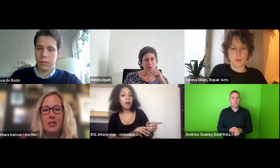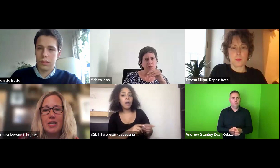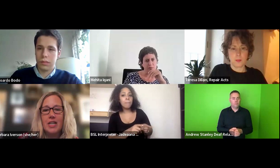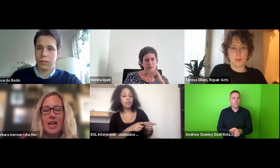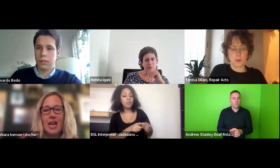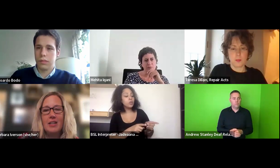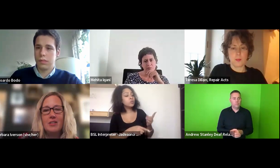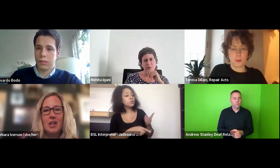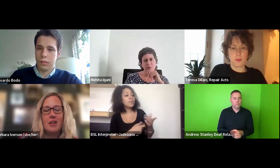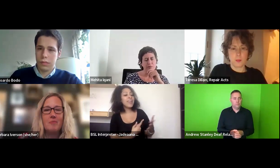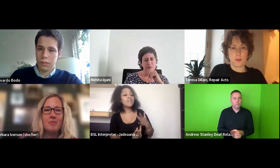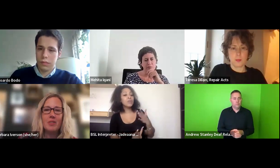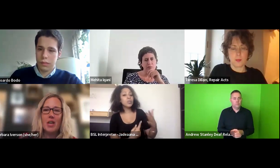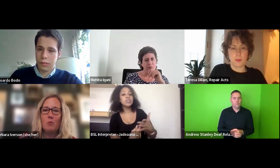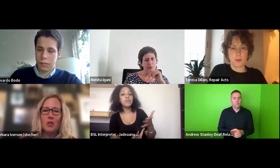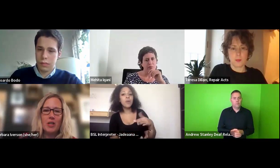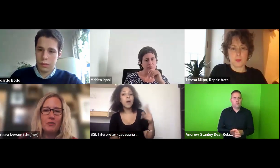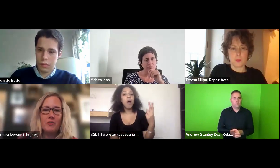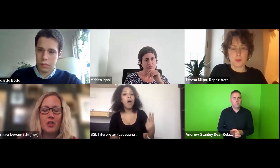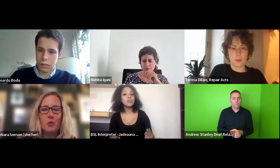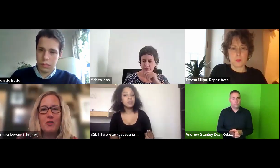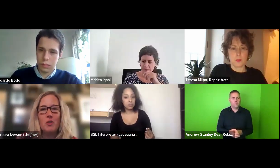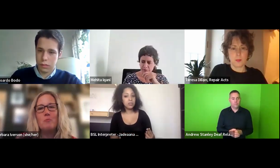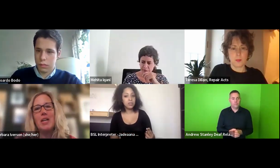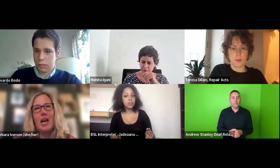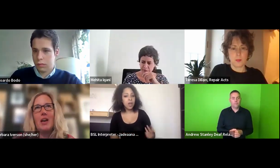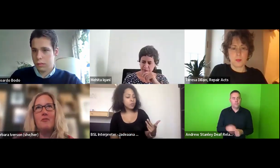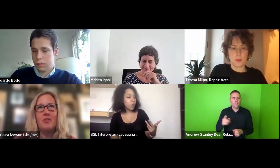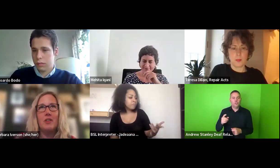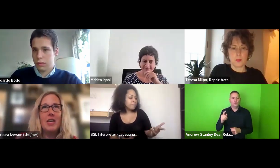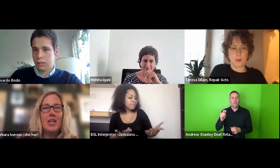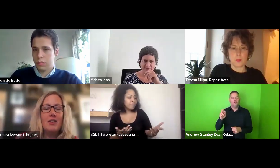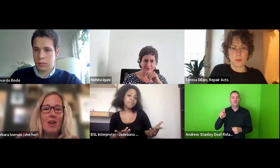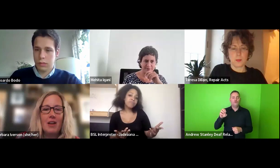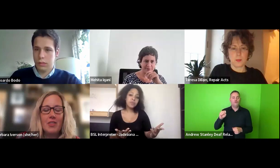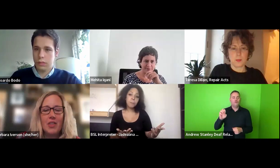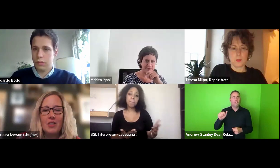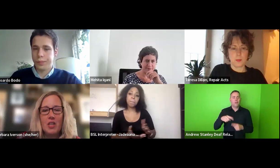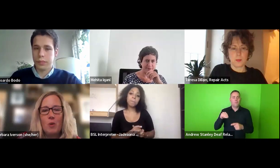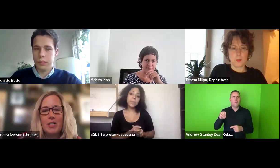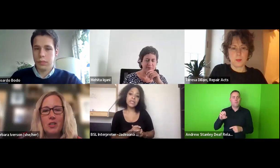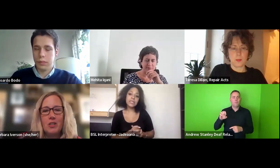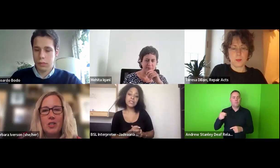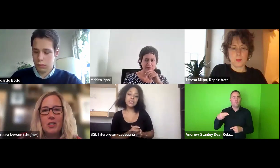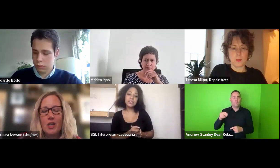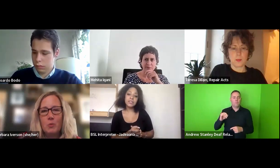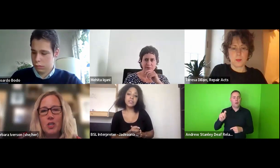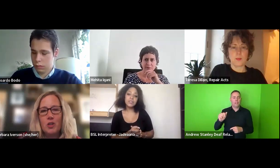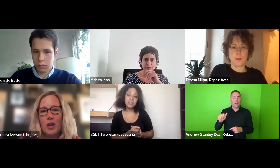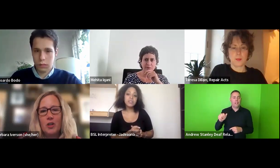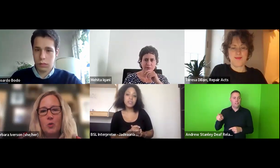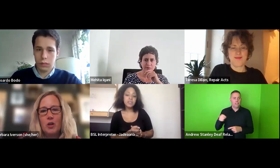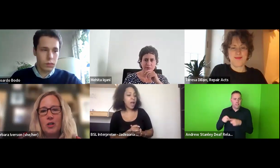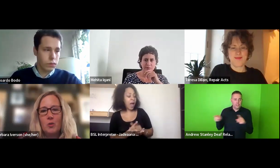art. And I wonder if the two of you might have things that you wanted to discuss